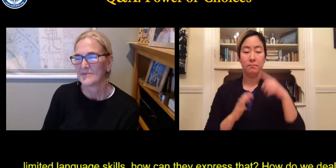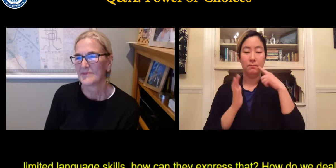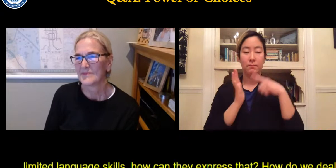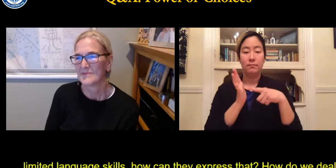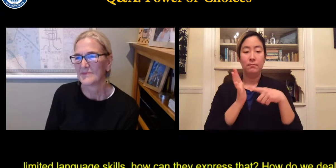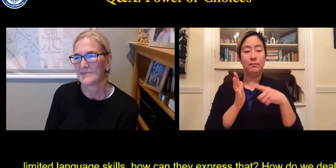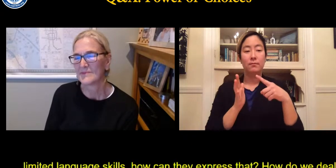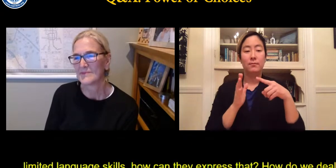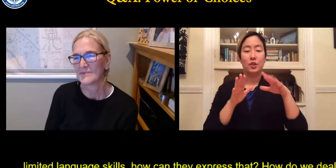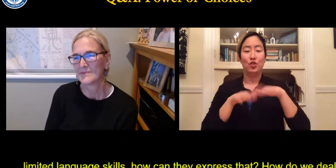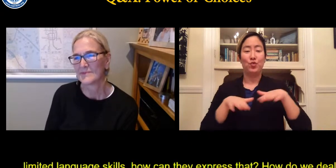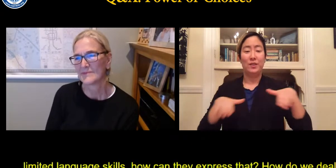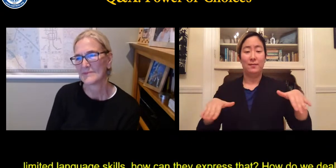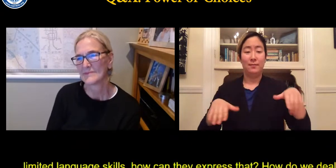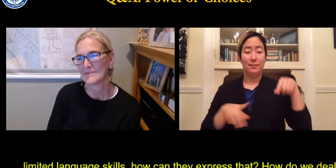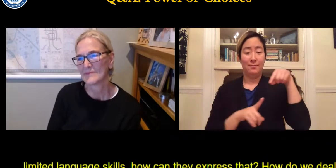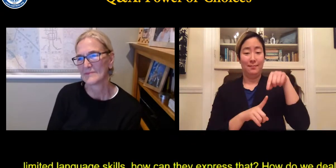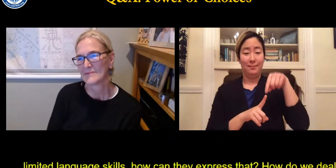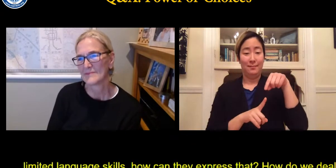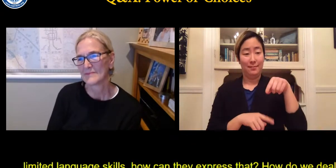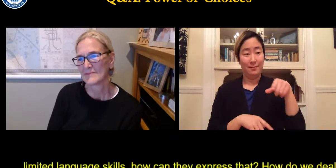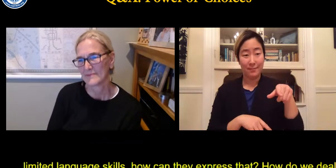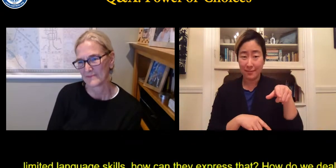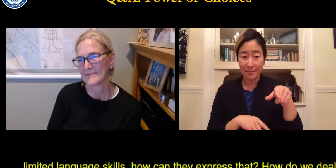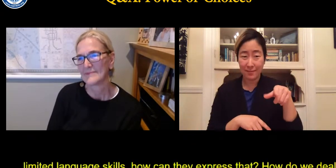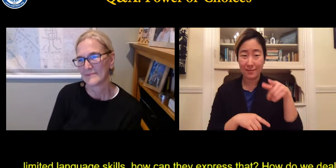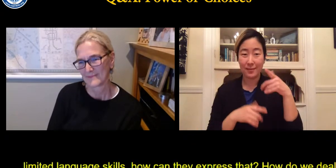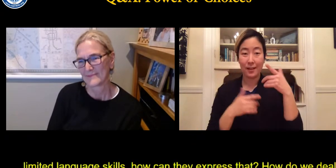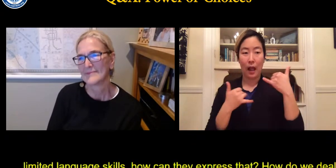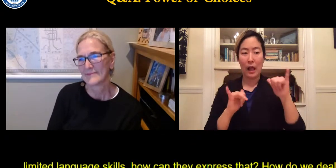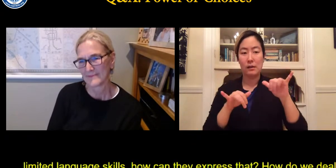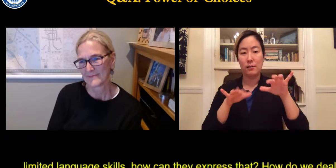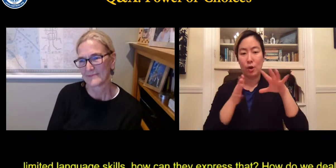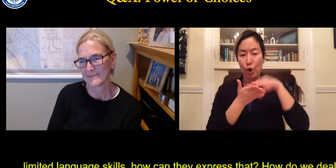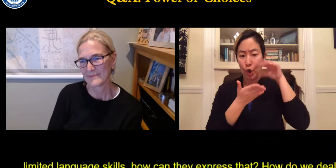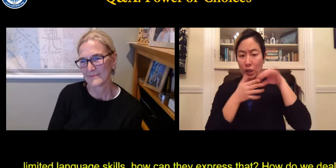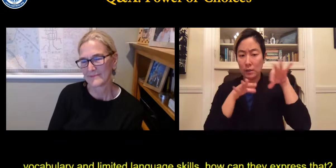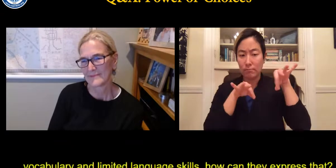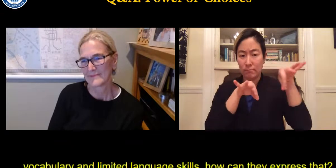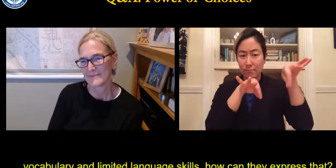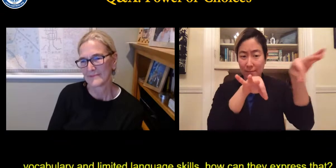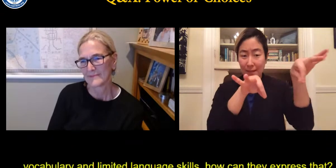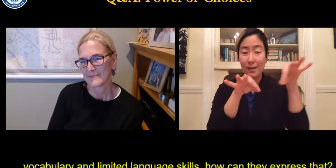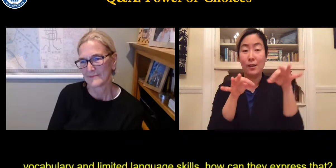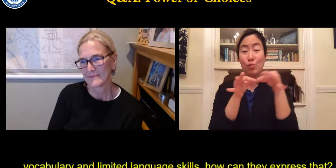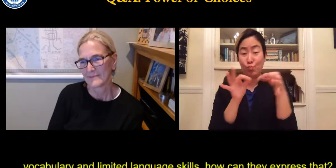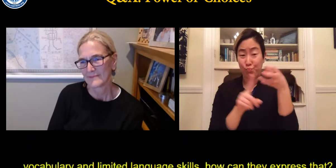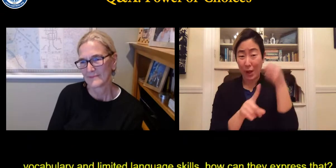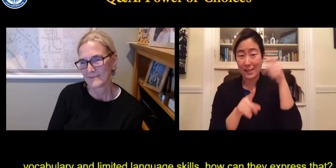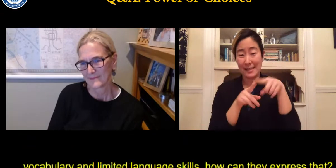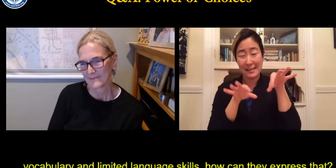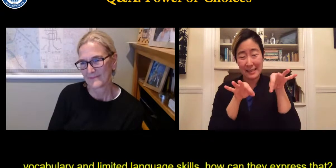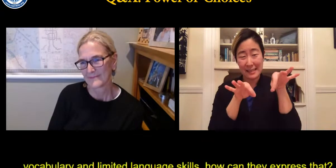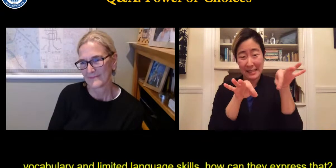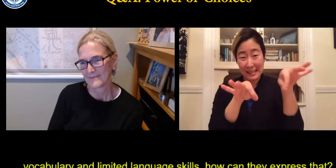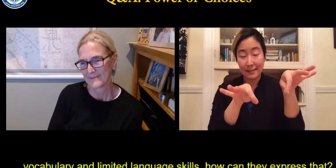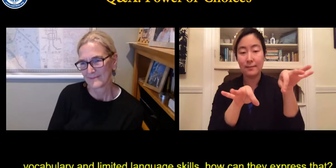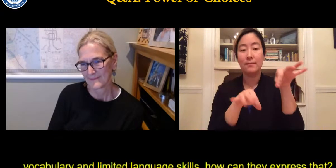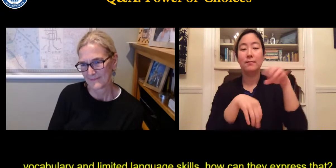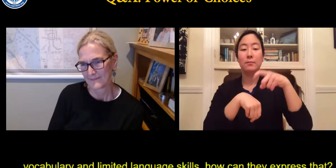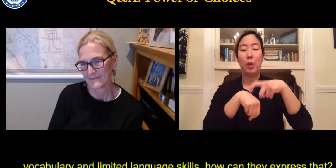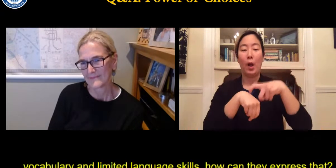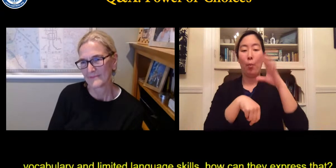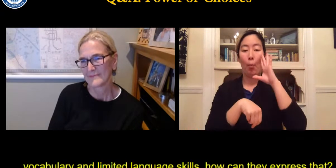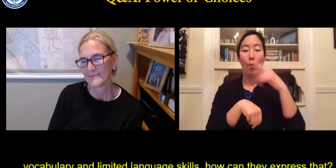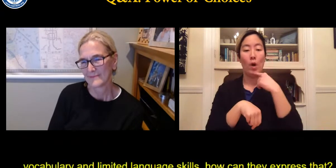do? Noel speaking. Right. For example, with children